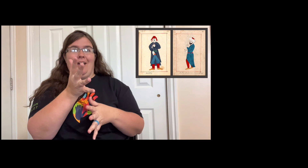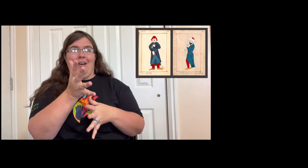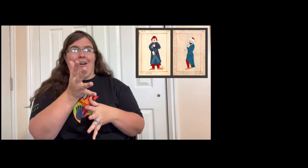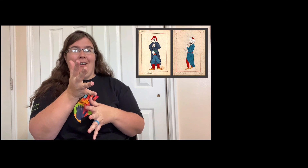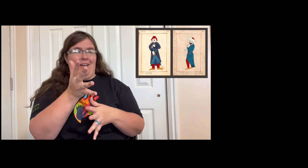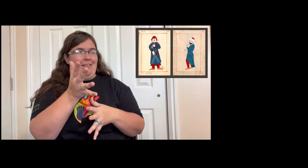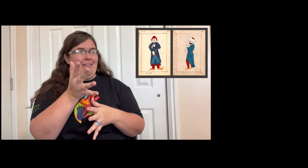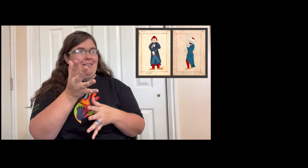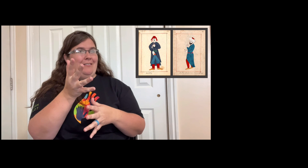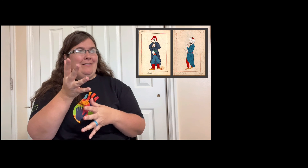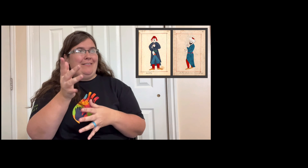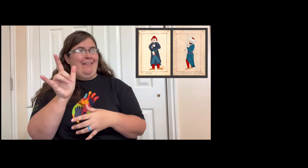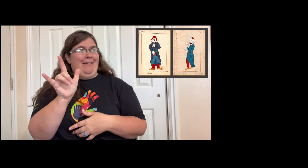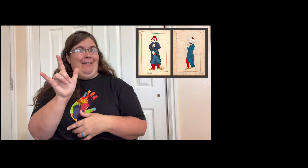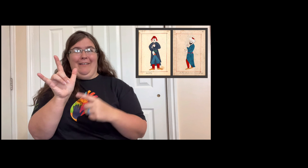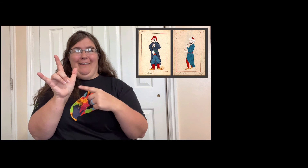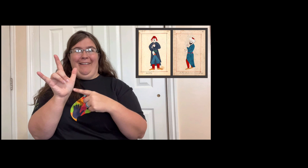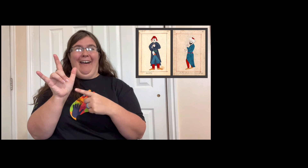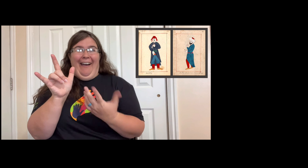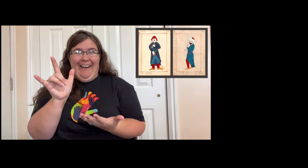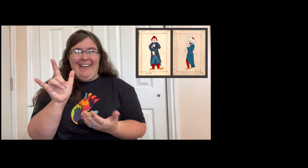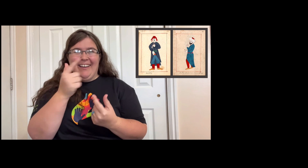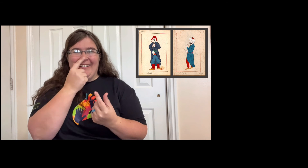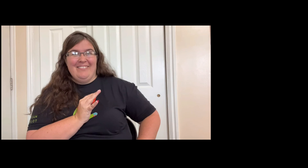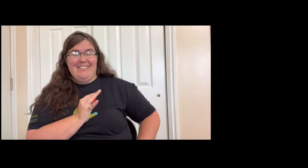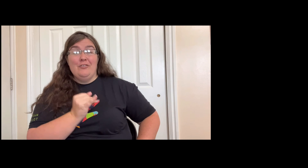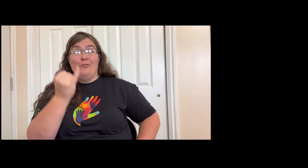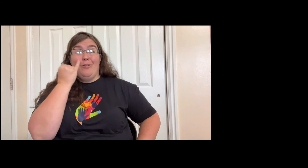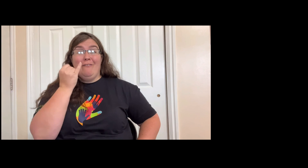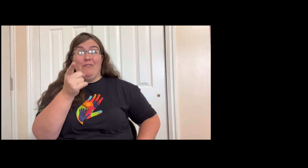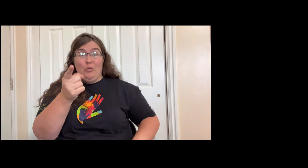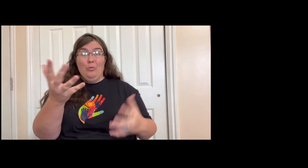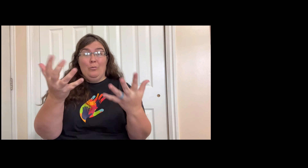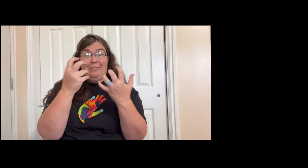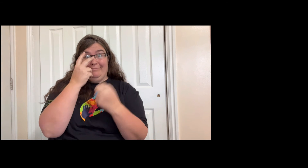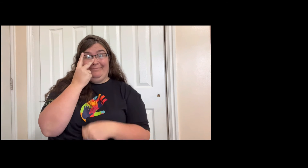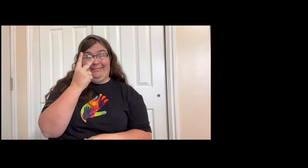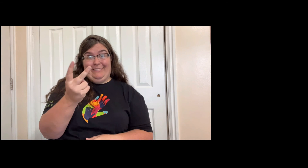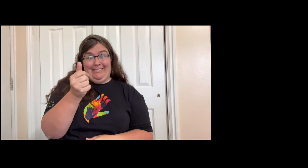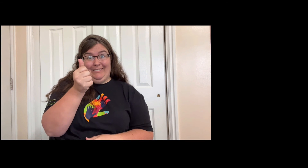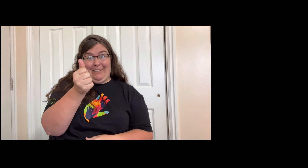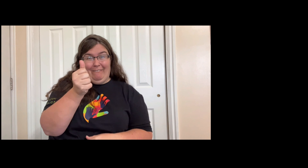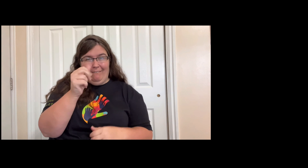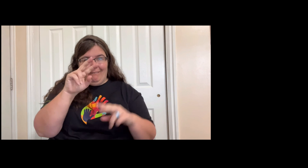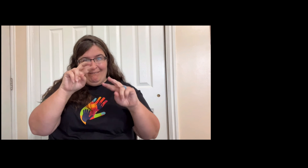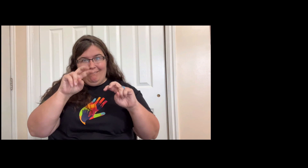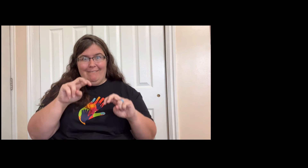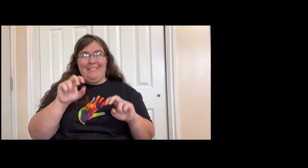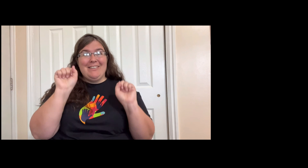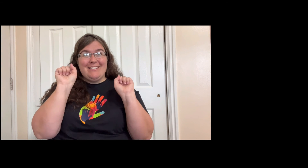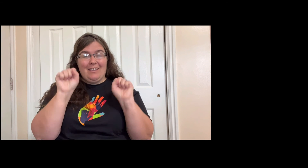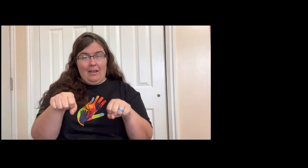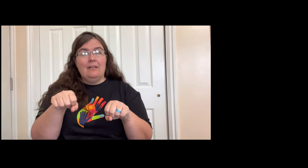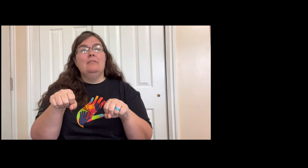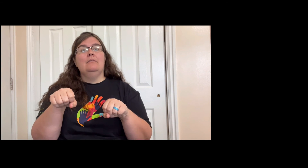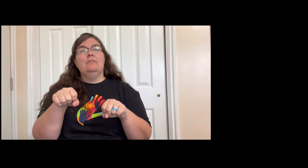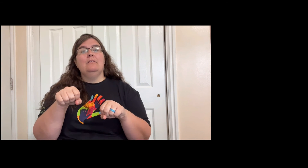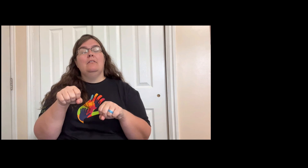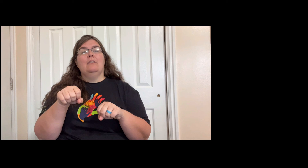holding up their signs. And one even looks like it's saying, I love you, which is so cool. So if you want to see more of these,